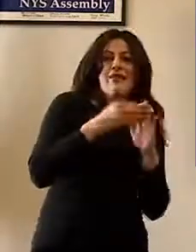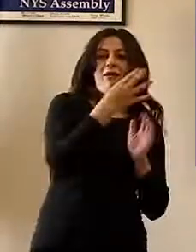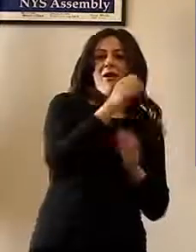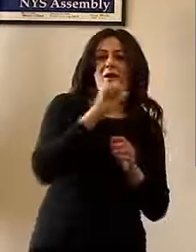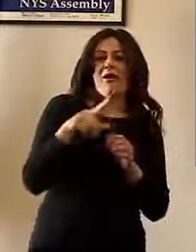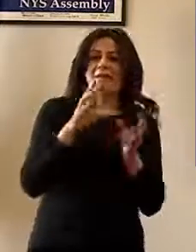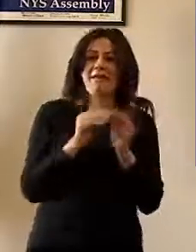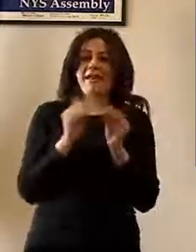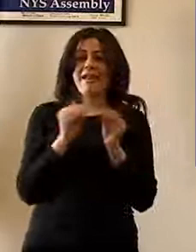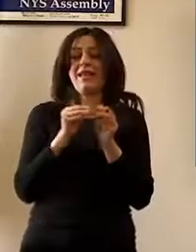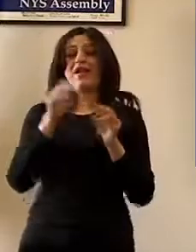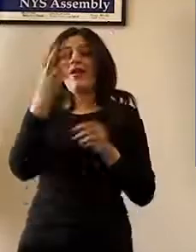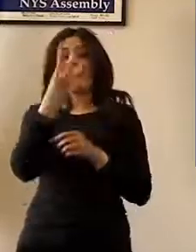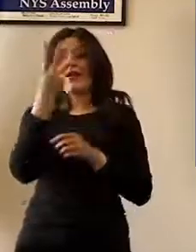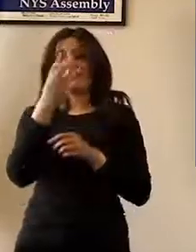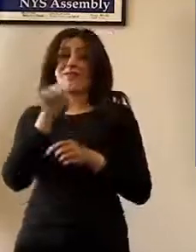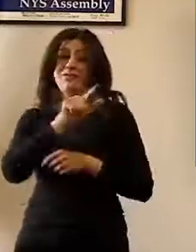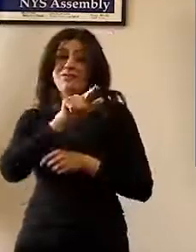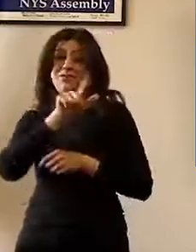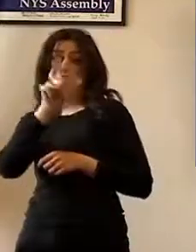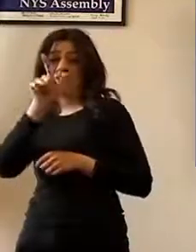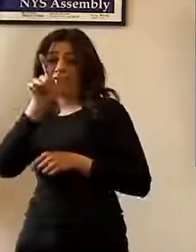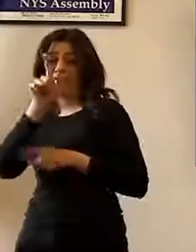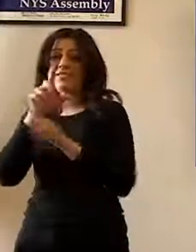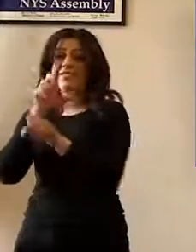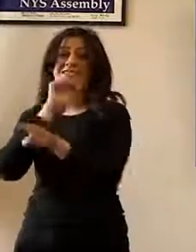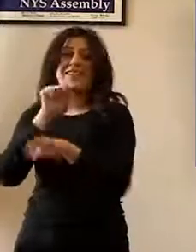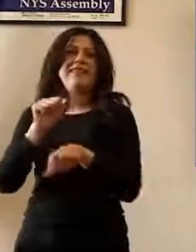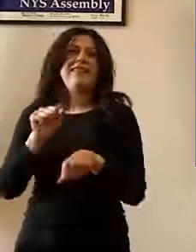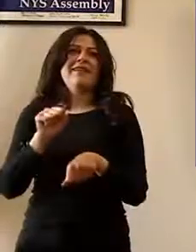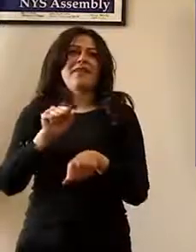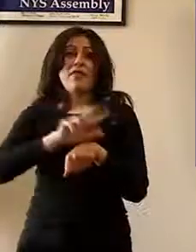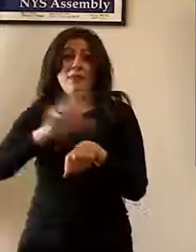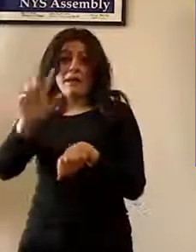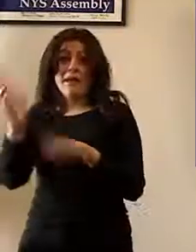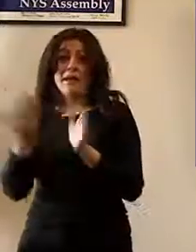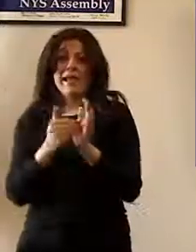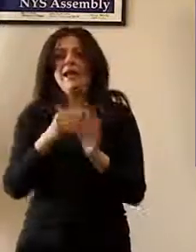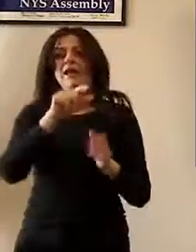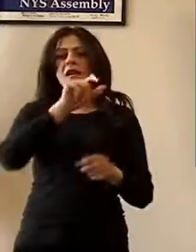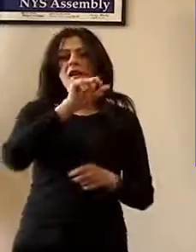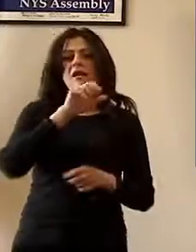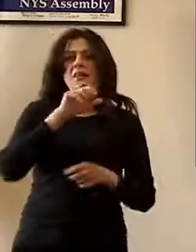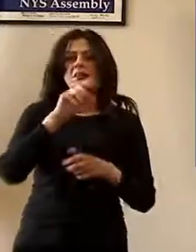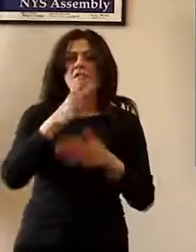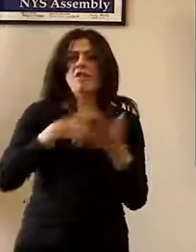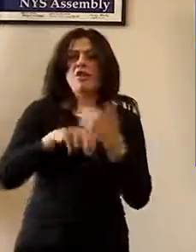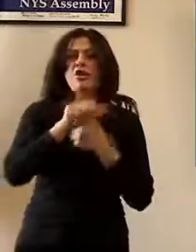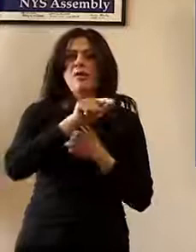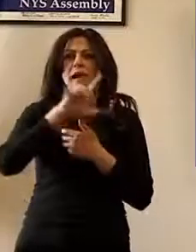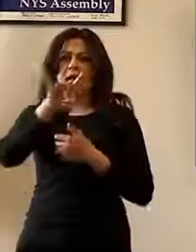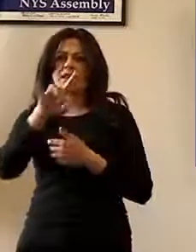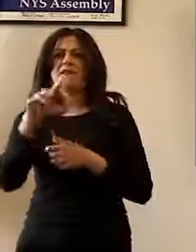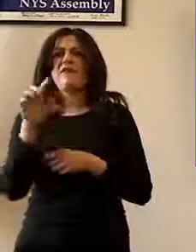April 21st, we'll be at 3 o'clock again on Facebook Live. And on the 28th at 5:30 p.m., we'll do our